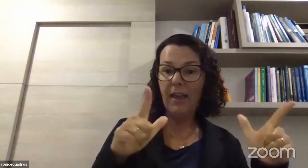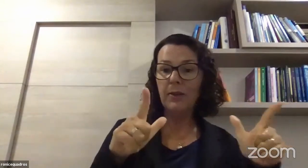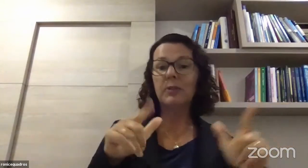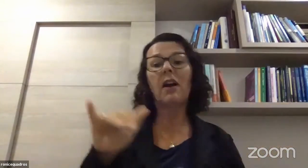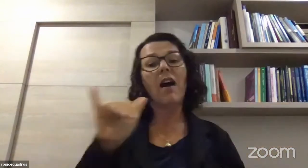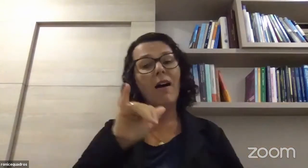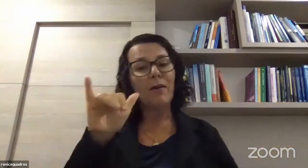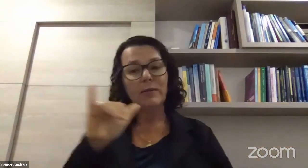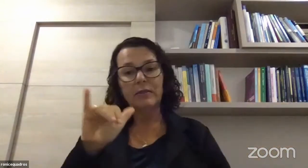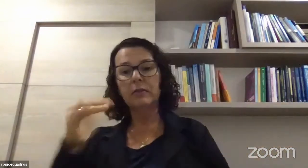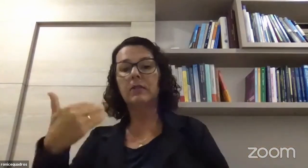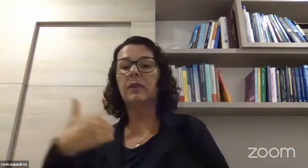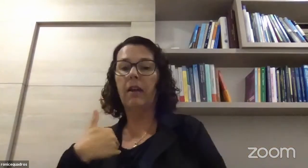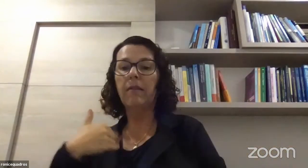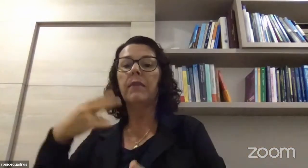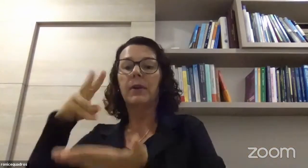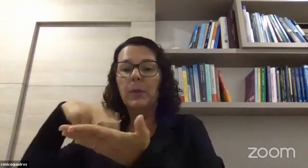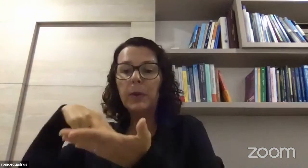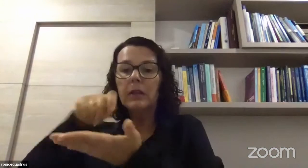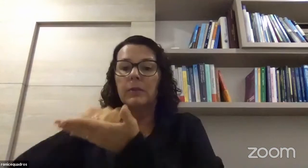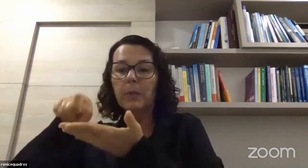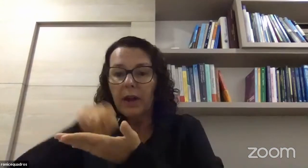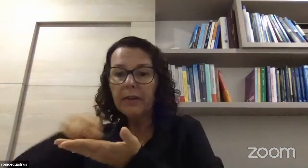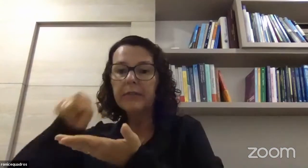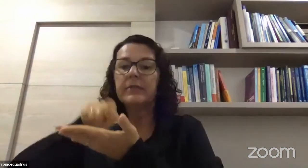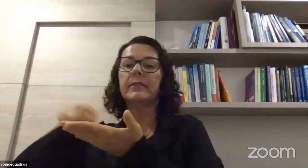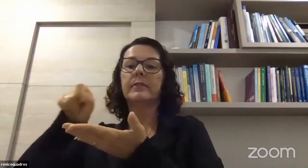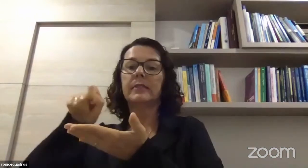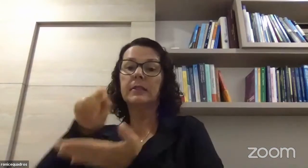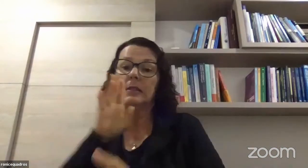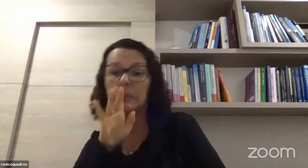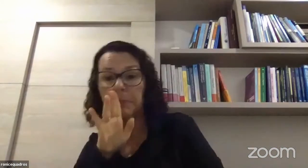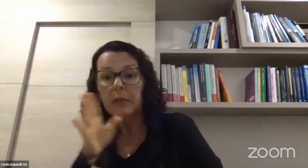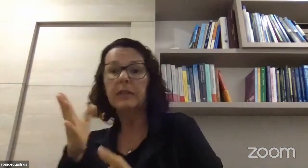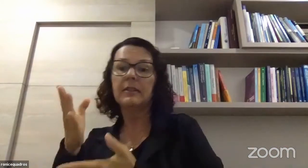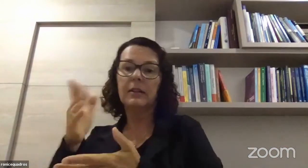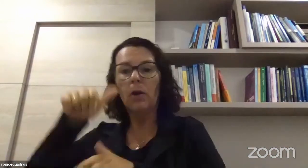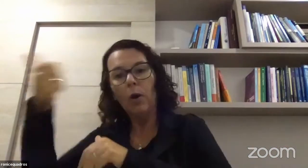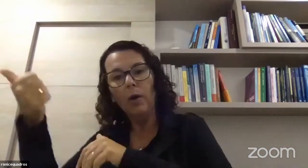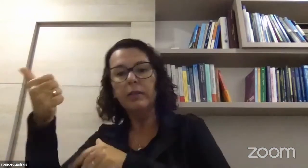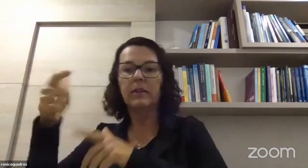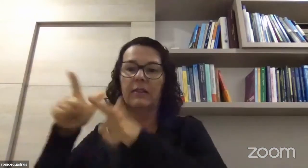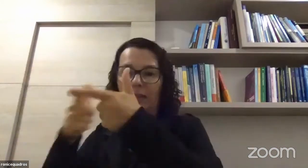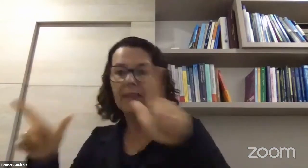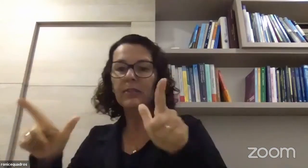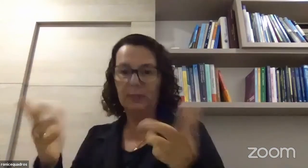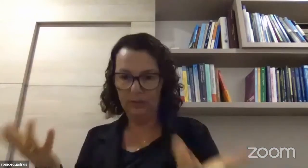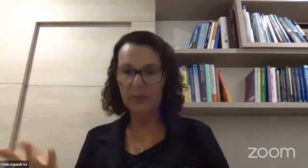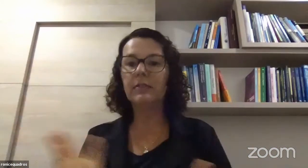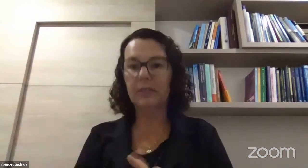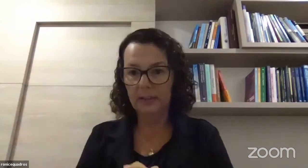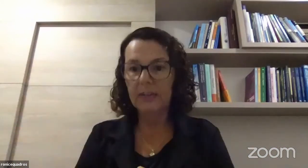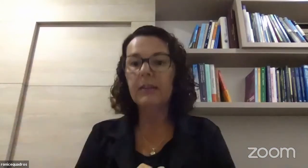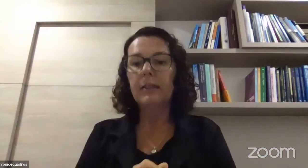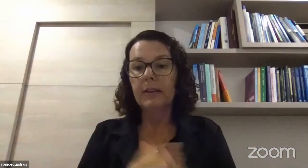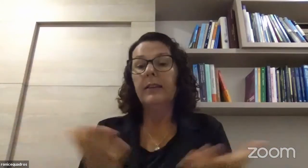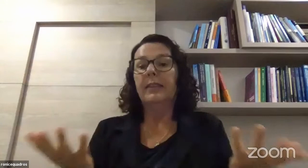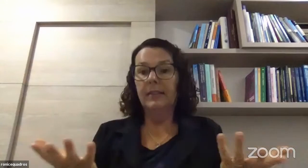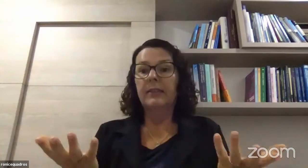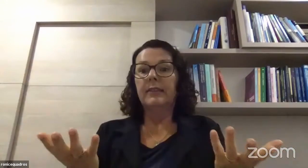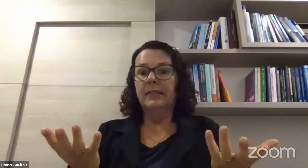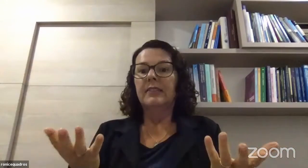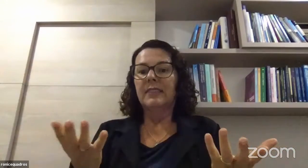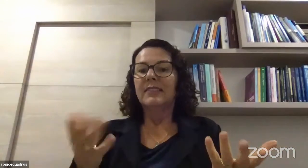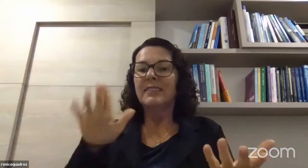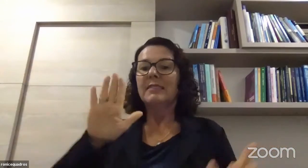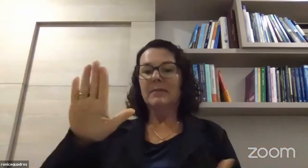themselves. They have their own sign language that they use, and then they can also read